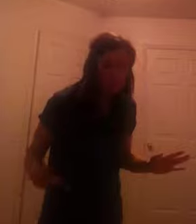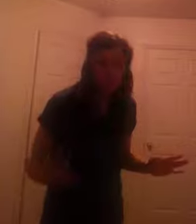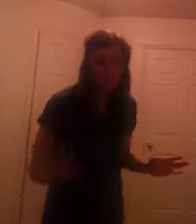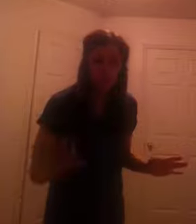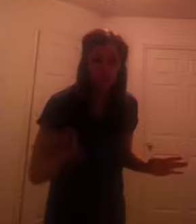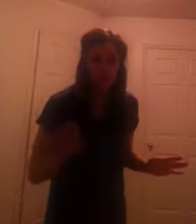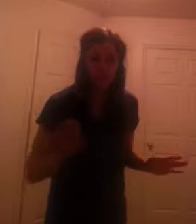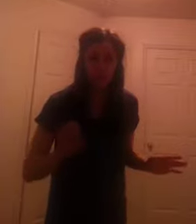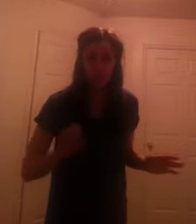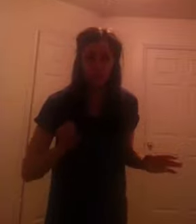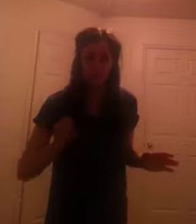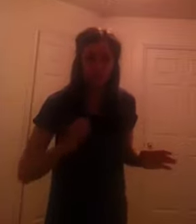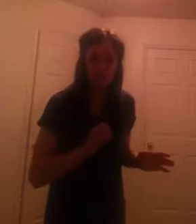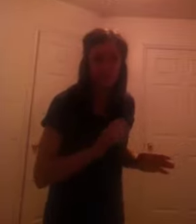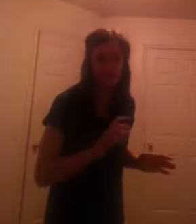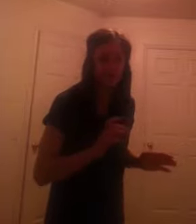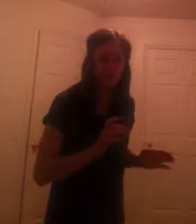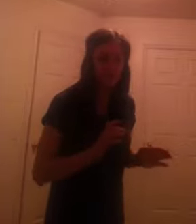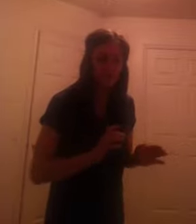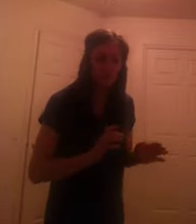him to clear so that we could jump next.